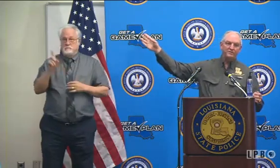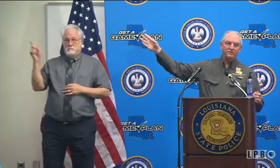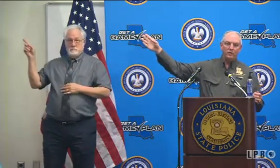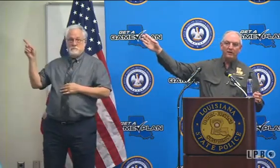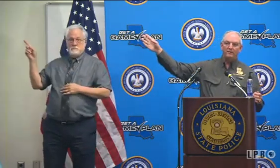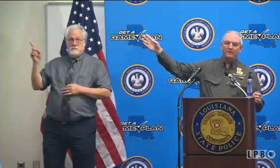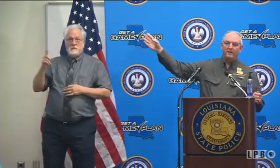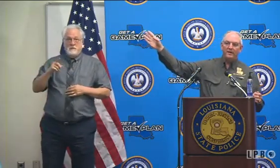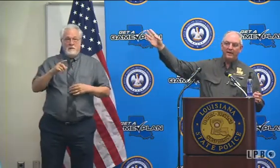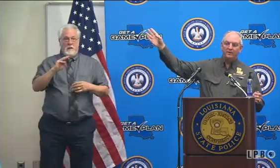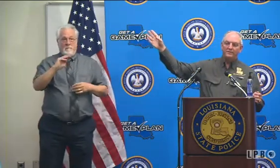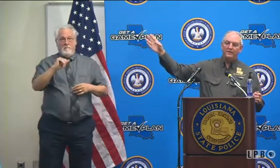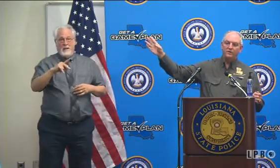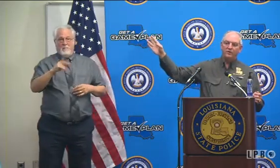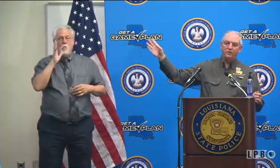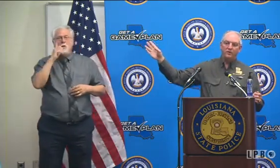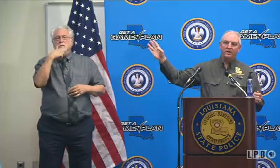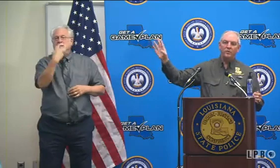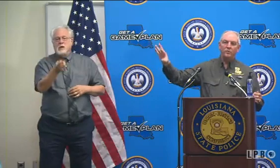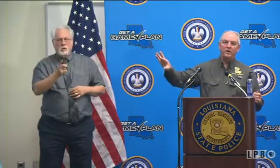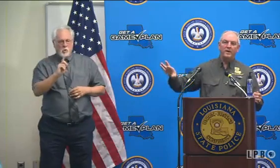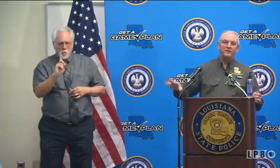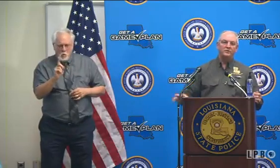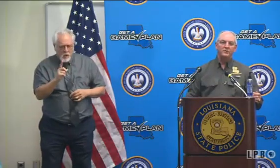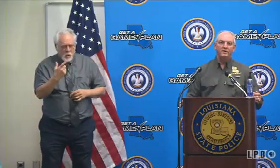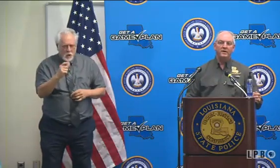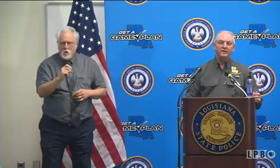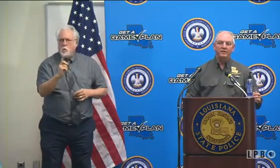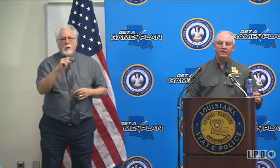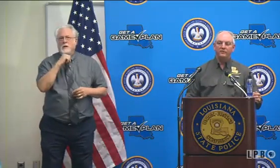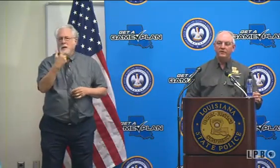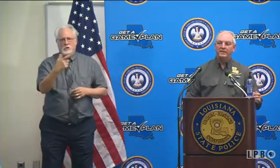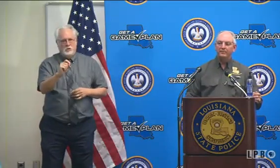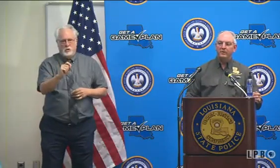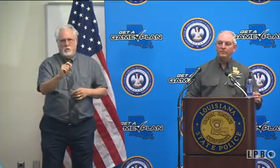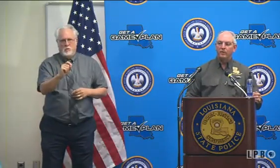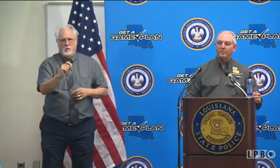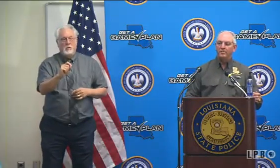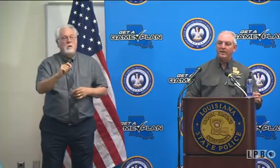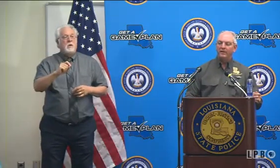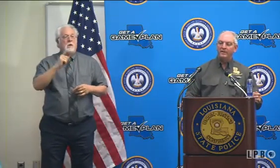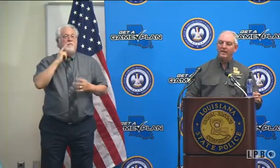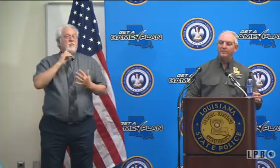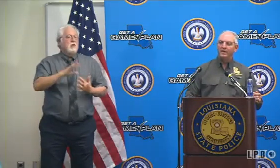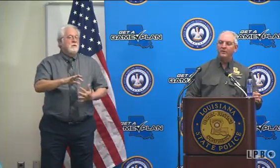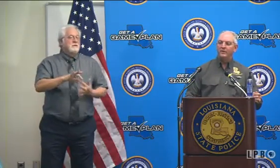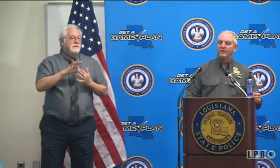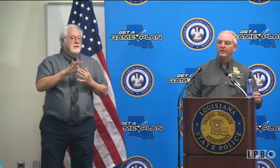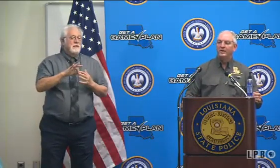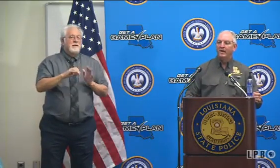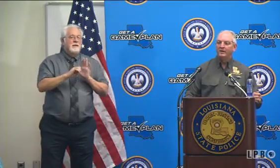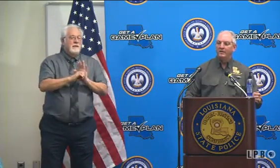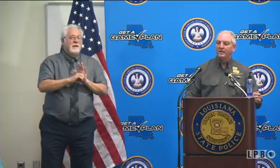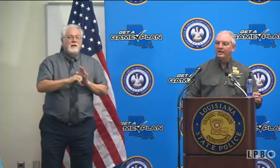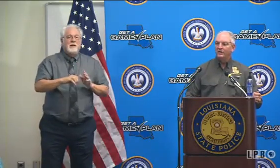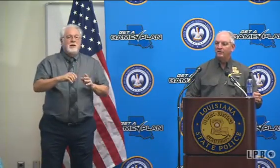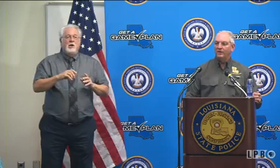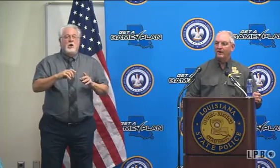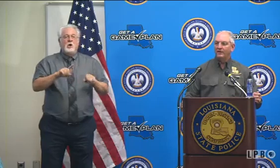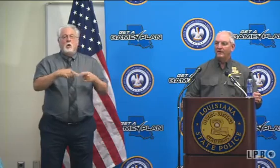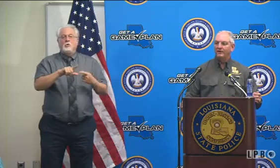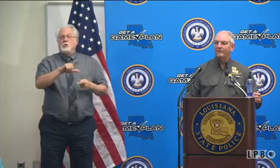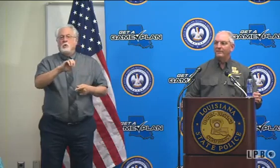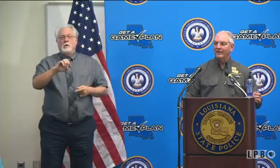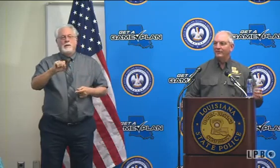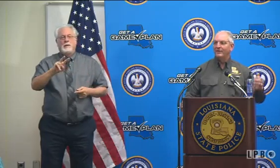looking at this as well. It'll tell you where to go and where not to. For example, you probably ought not be going to the